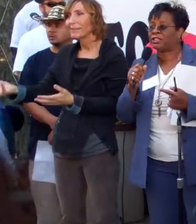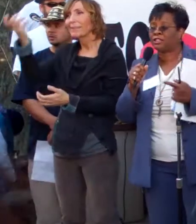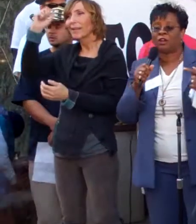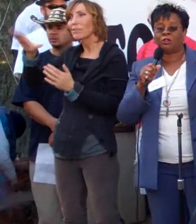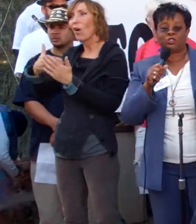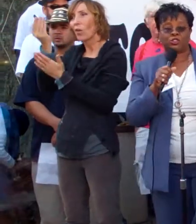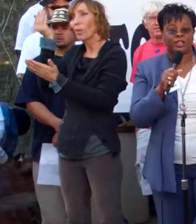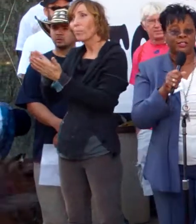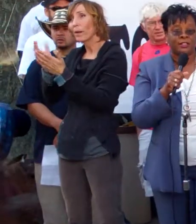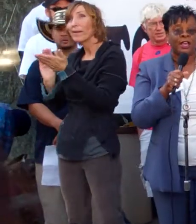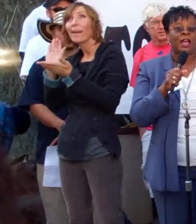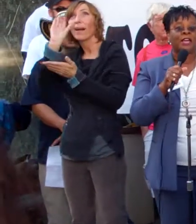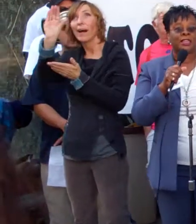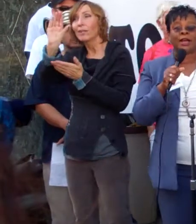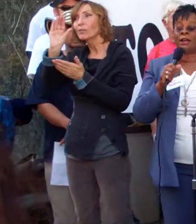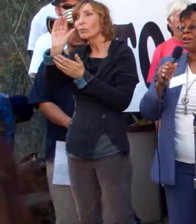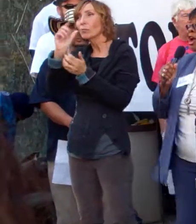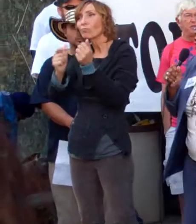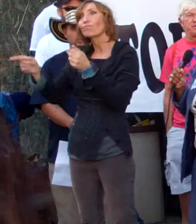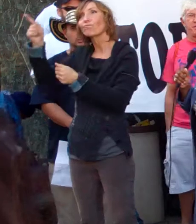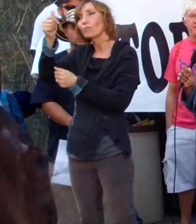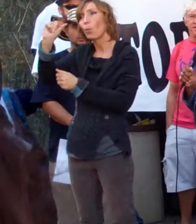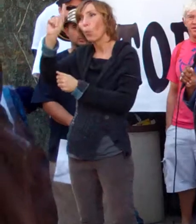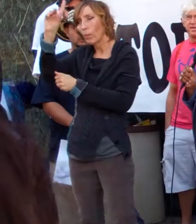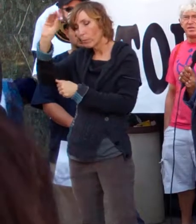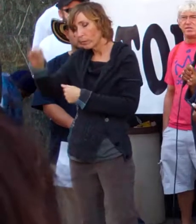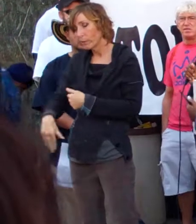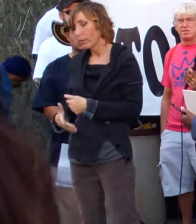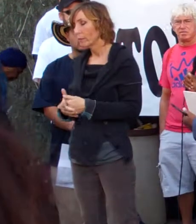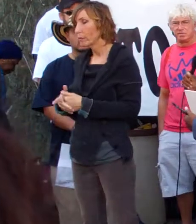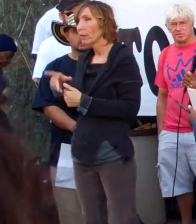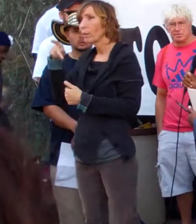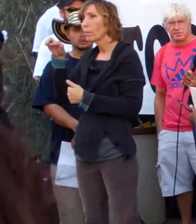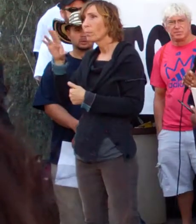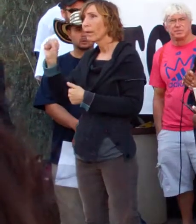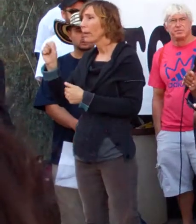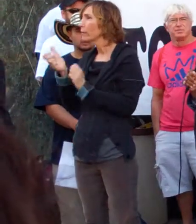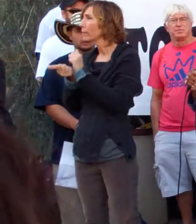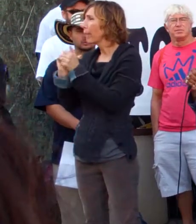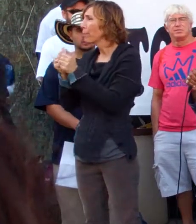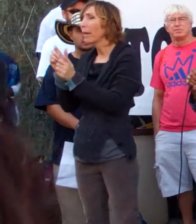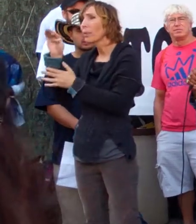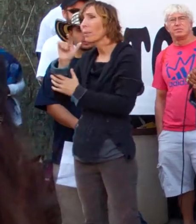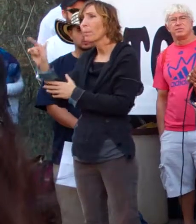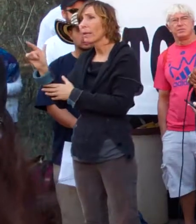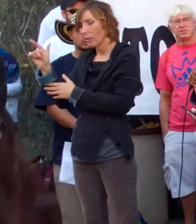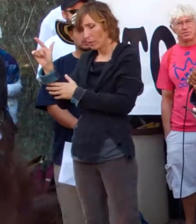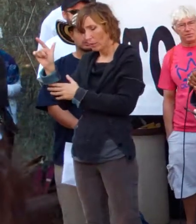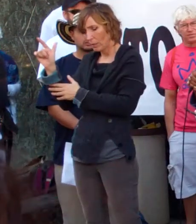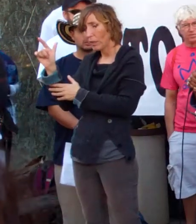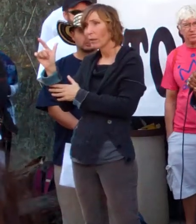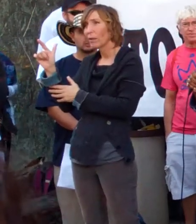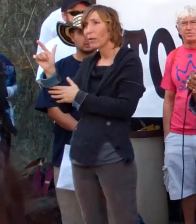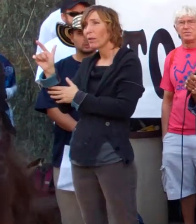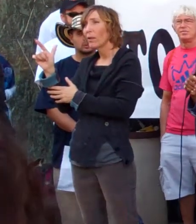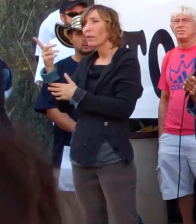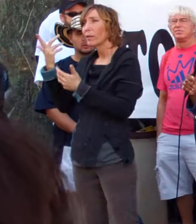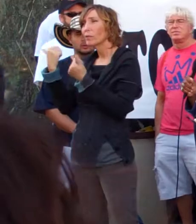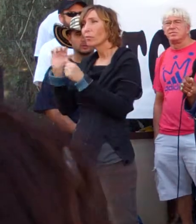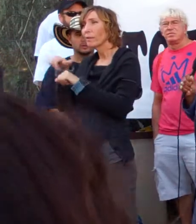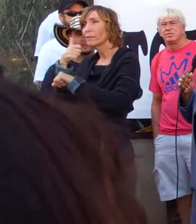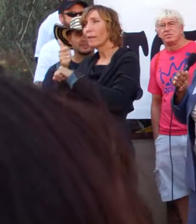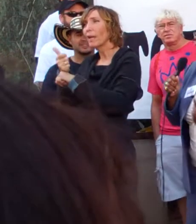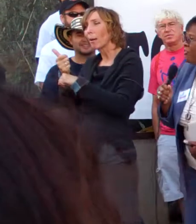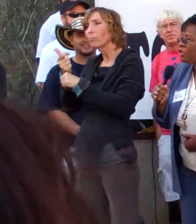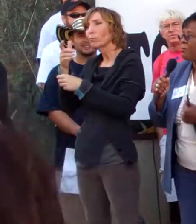those triggers and all those tricks. The Courage Campaign, that bill that they're trying to get, that ballot initiative they're trying to get on the